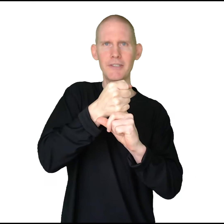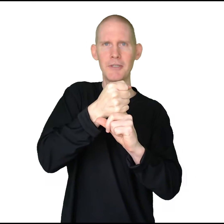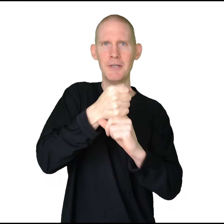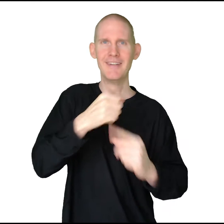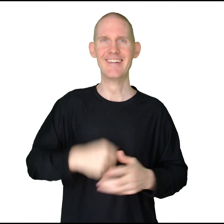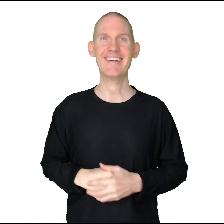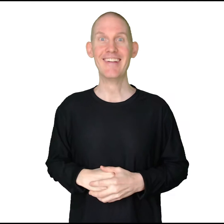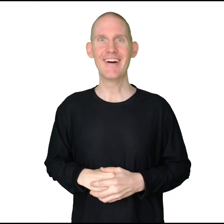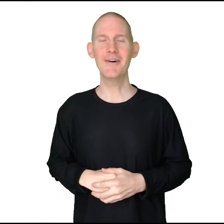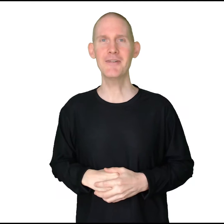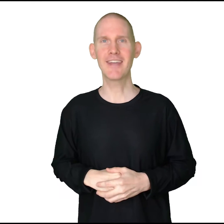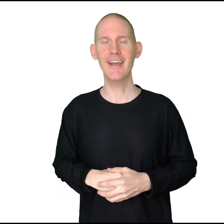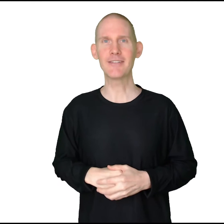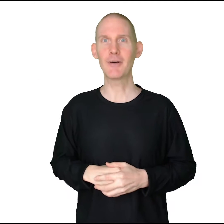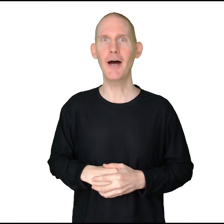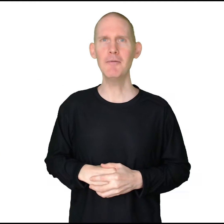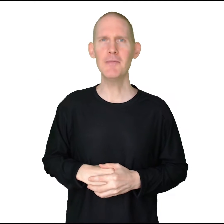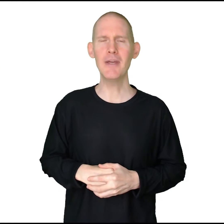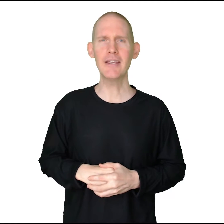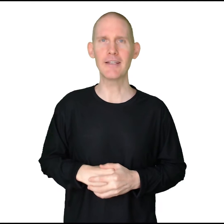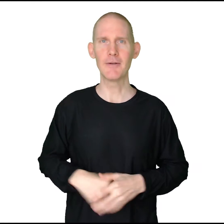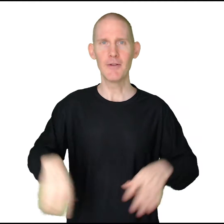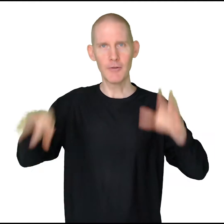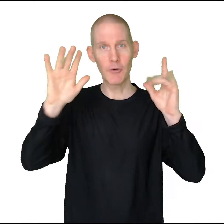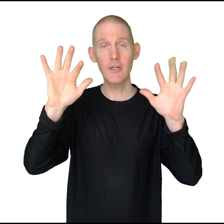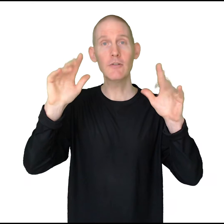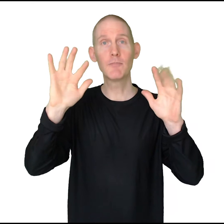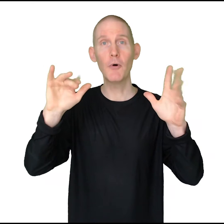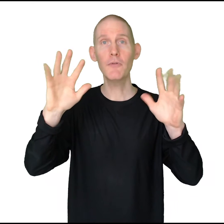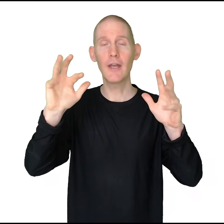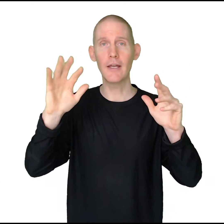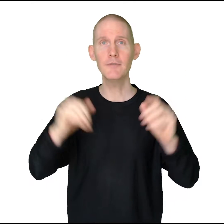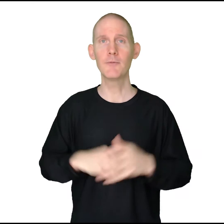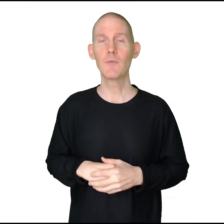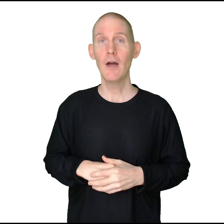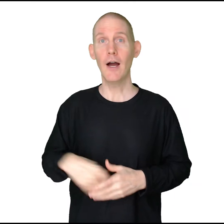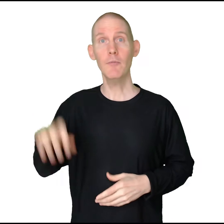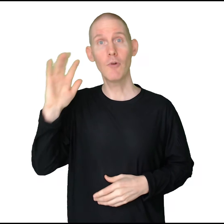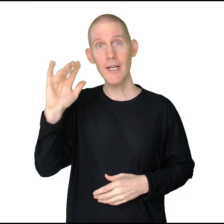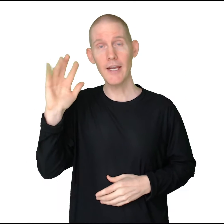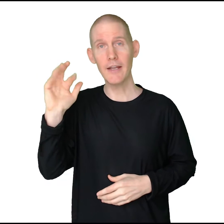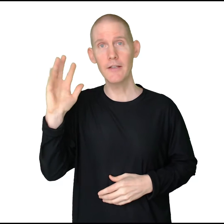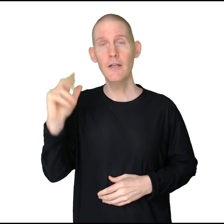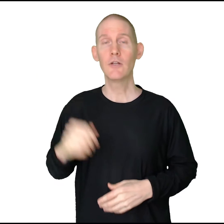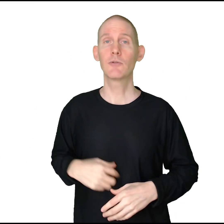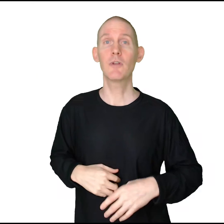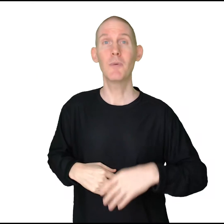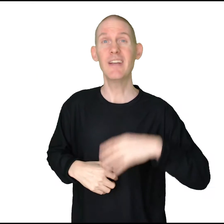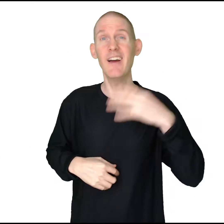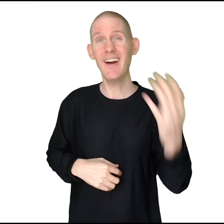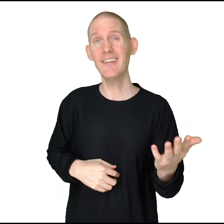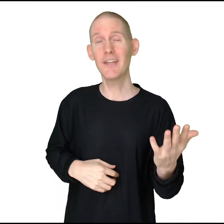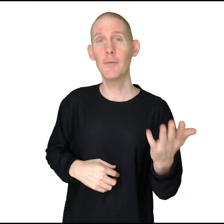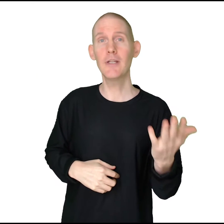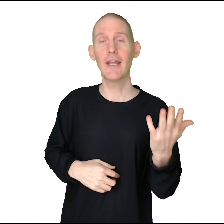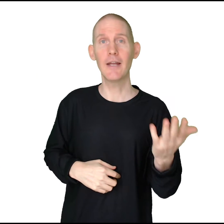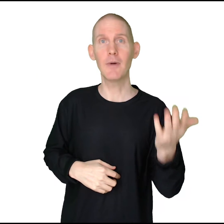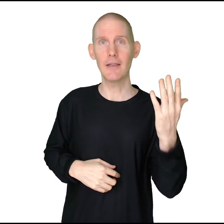arrest. Okay, so how do we make it? We're going to use both hands. I'm right-handed, so with my non-dominant hand, my